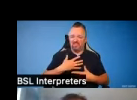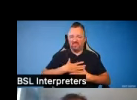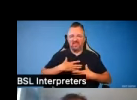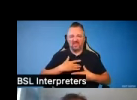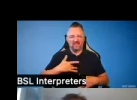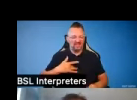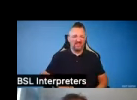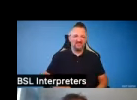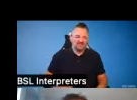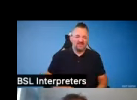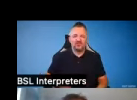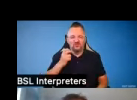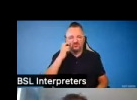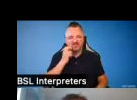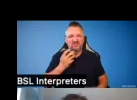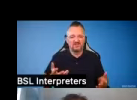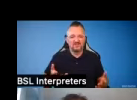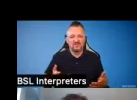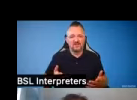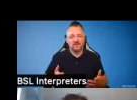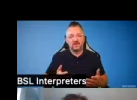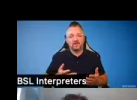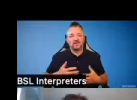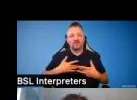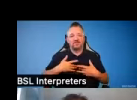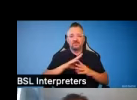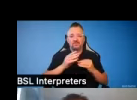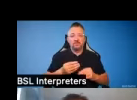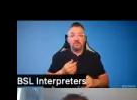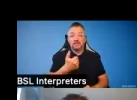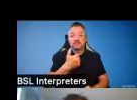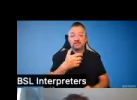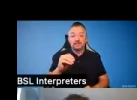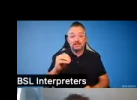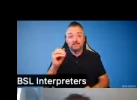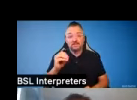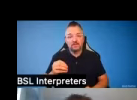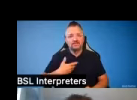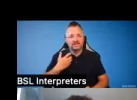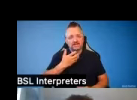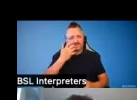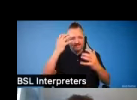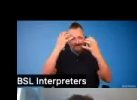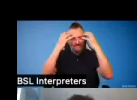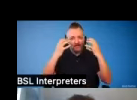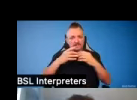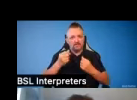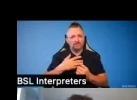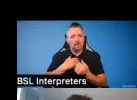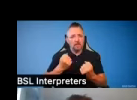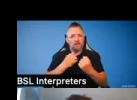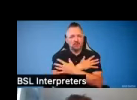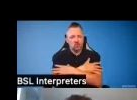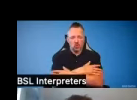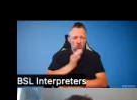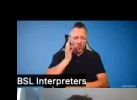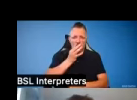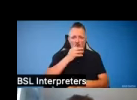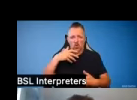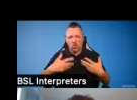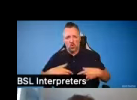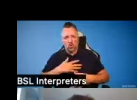bit shit. About 60% of people get fever. Some people get muscle ache and joint pain. It's